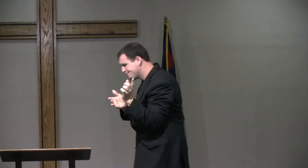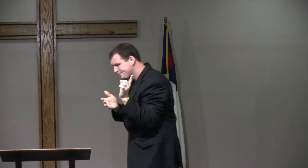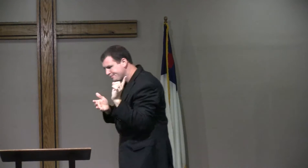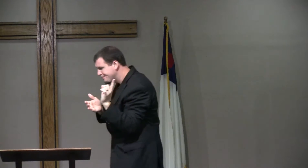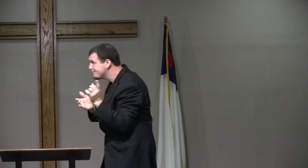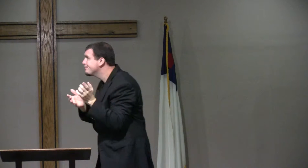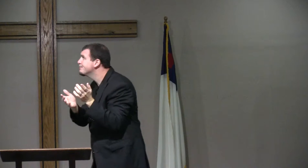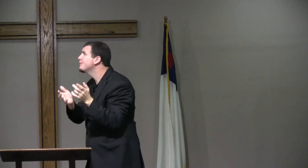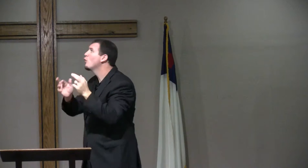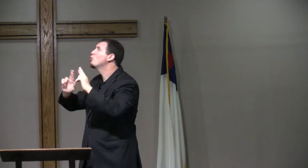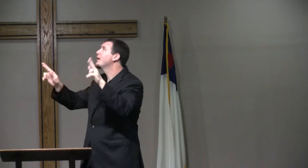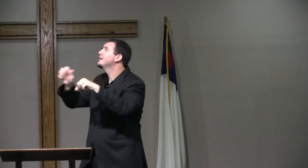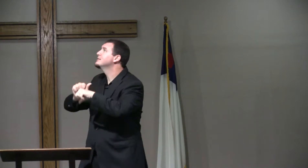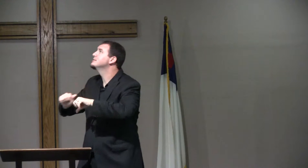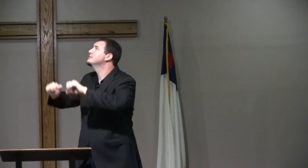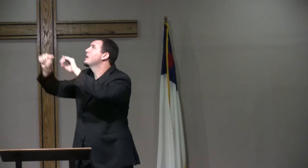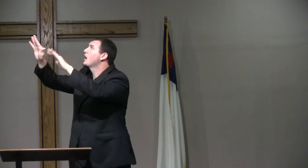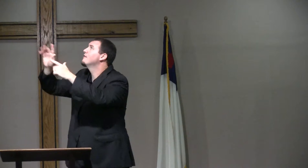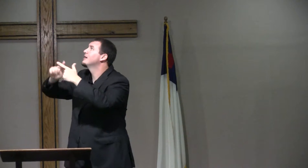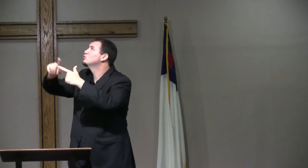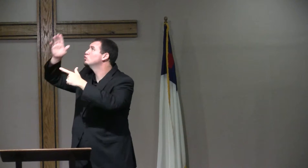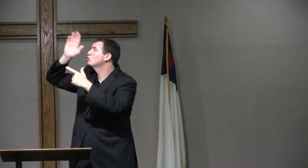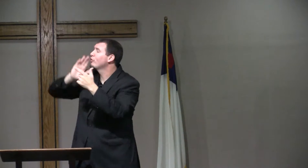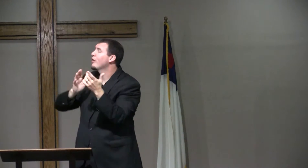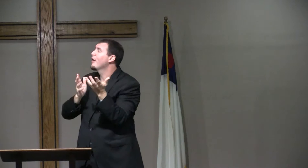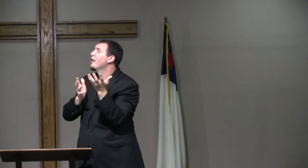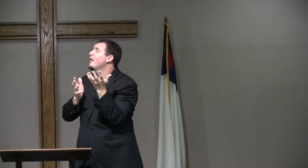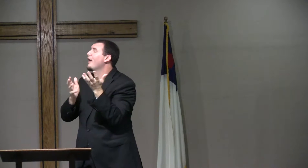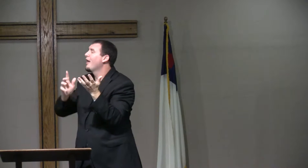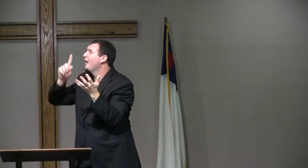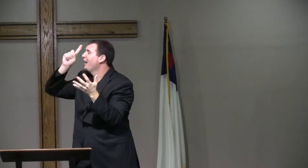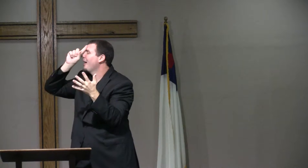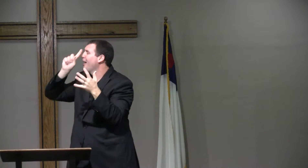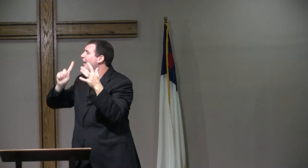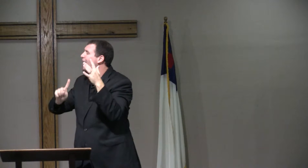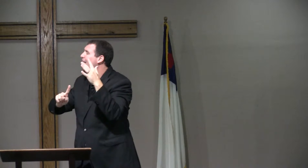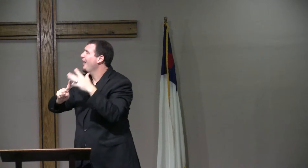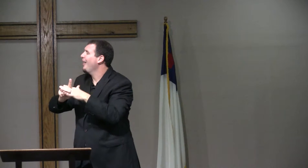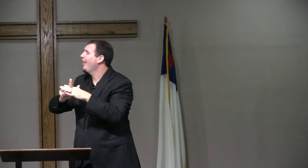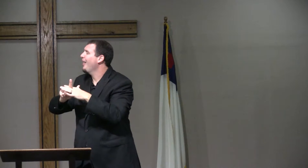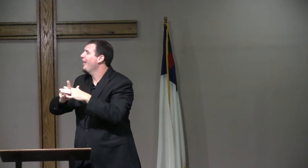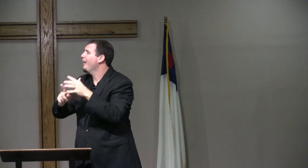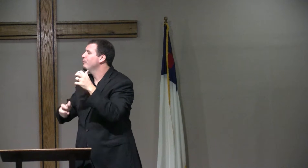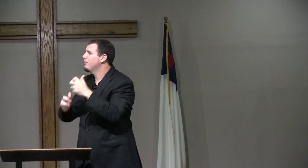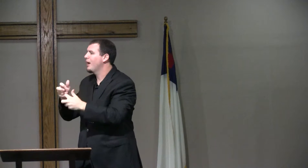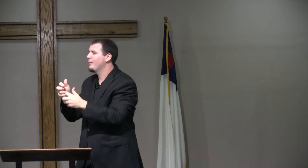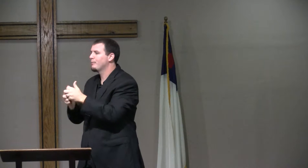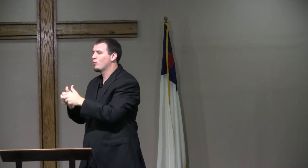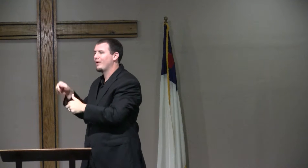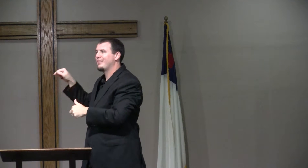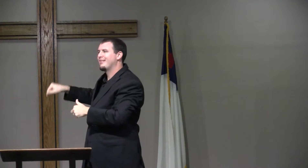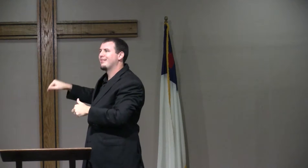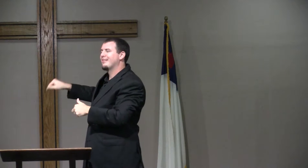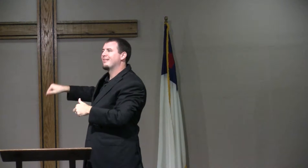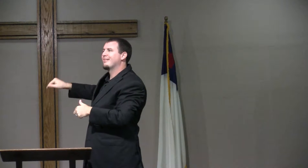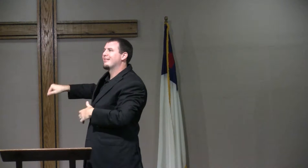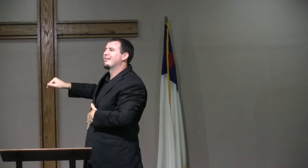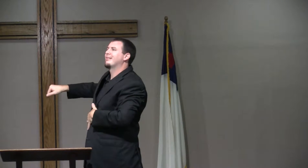temple, the animal that they were going to sacrifice to God, and then they